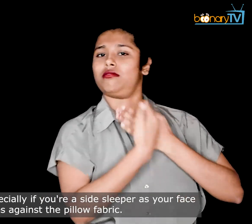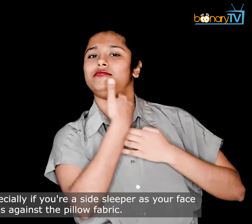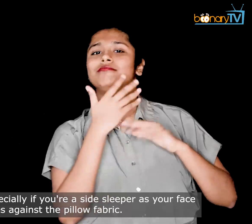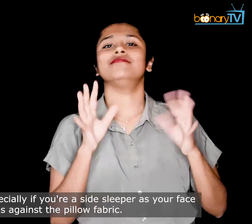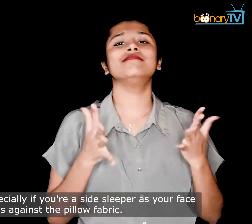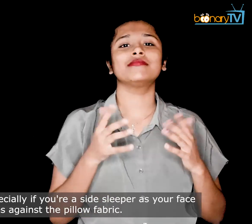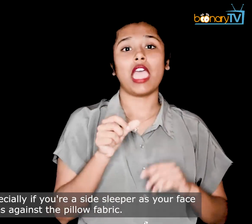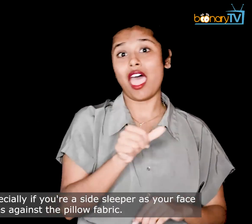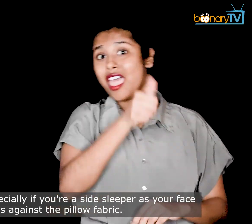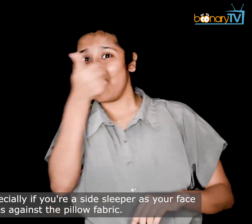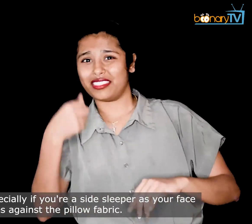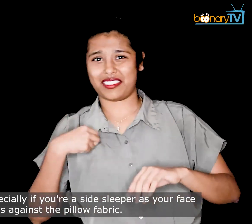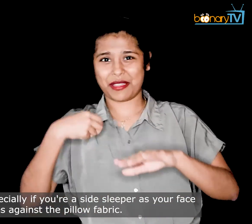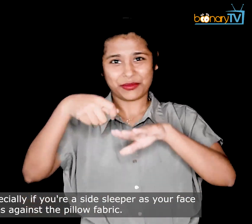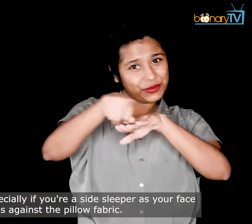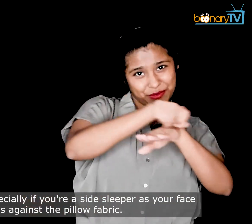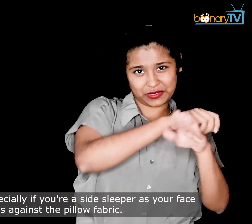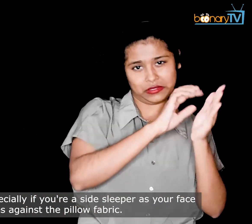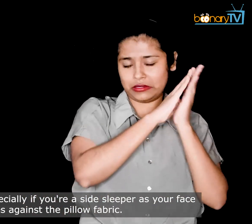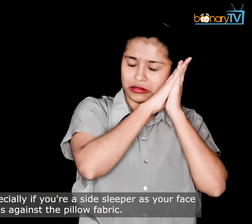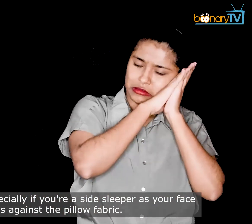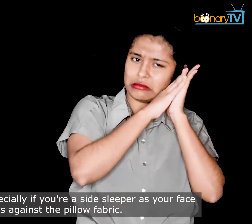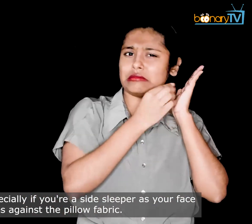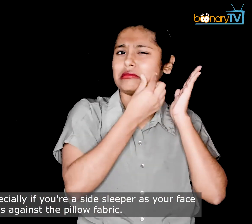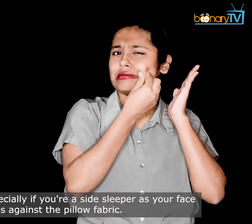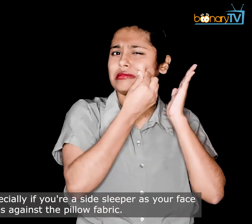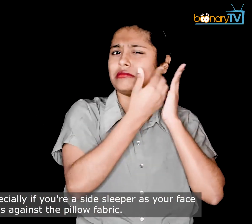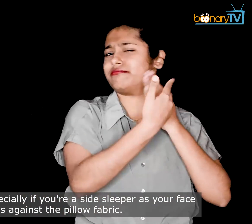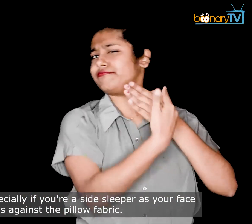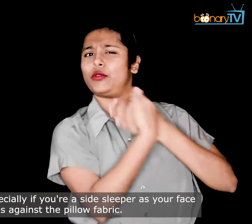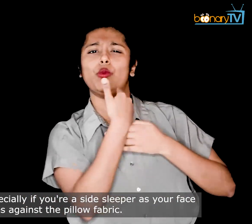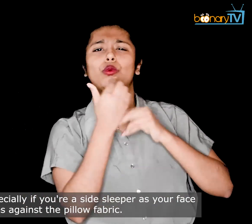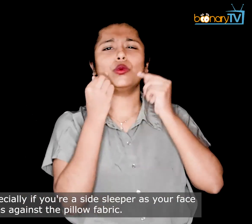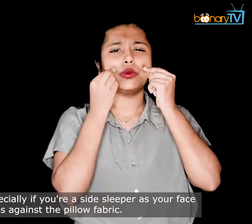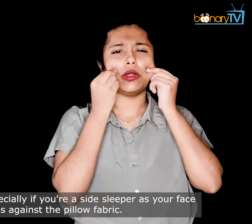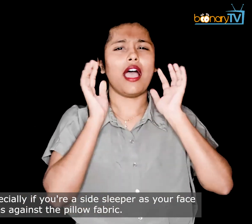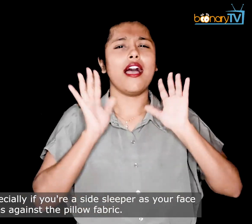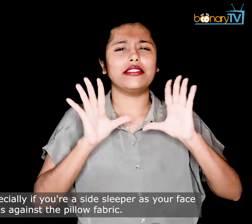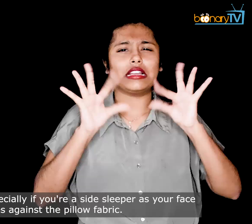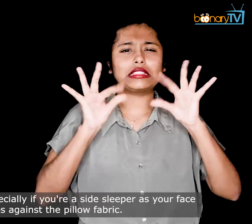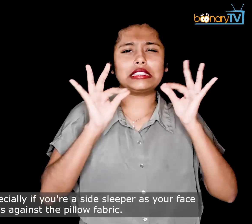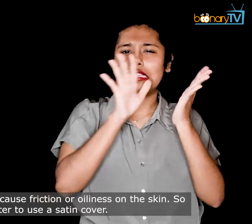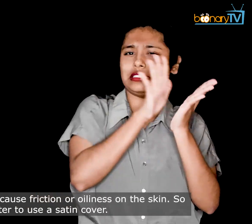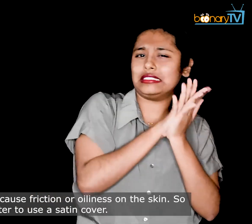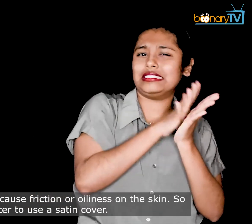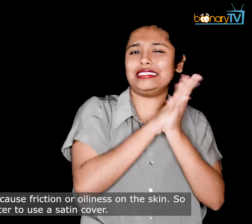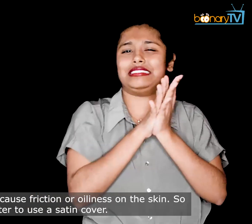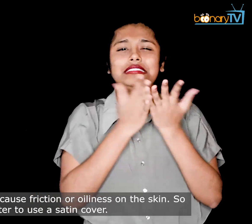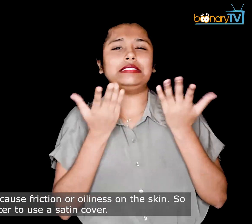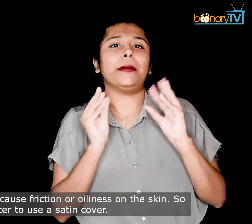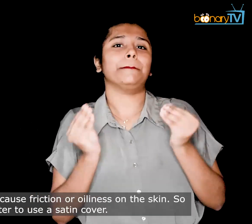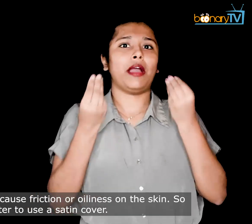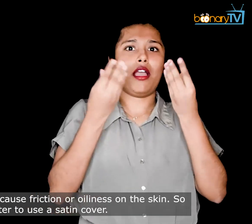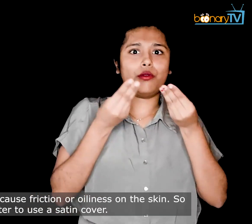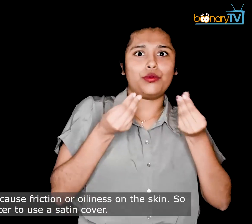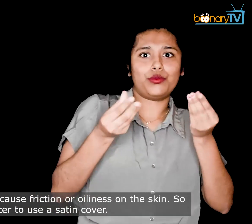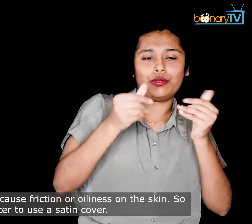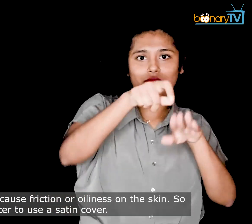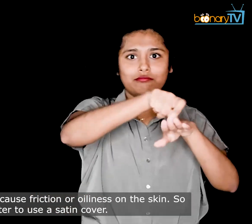especially if you are a side sleeper as your face brushes against the pillow fabric. Other fabrics might cause friction